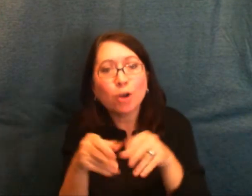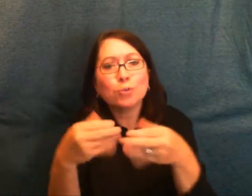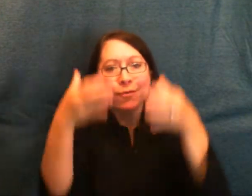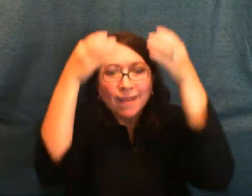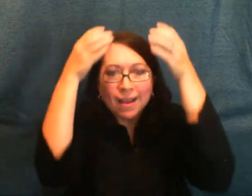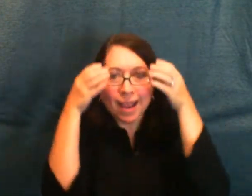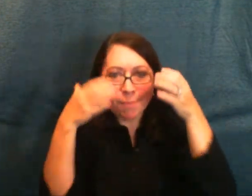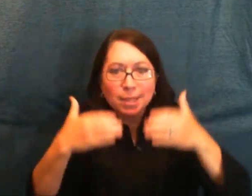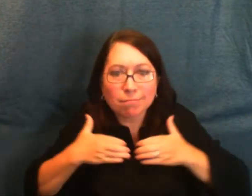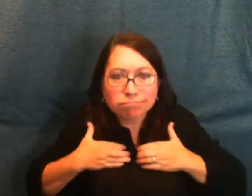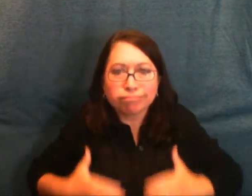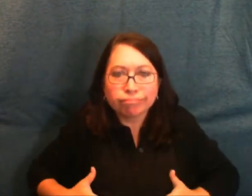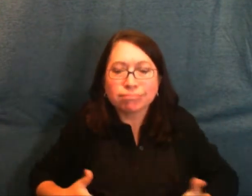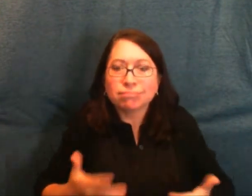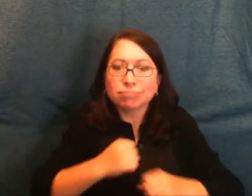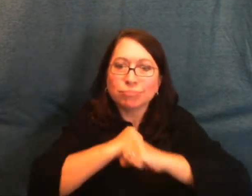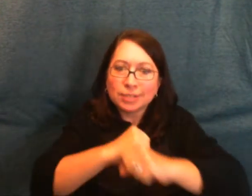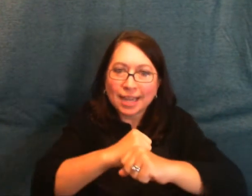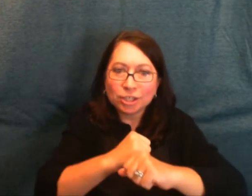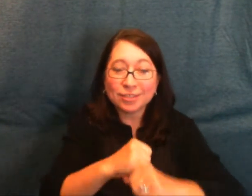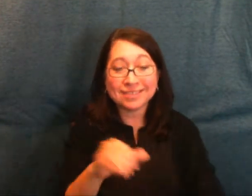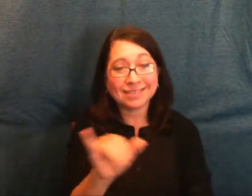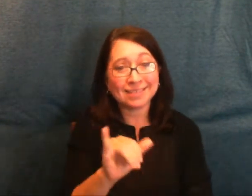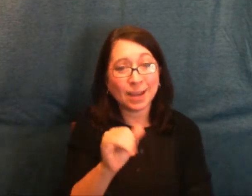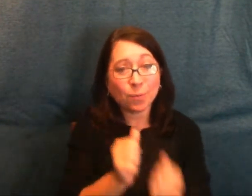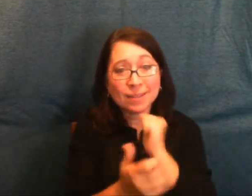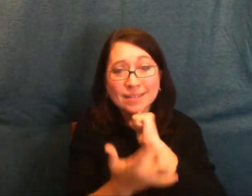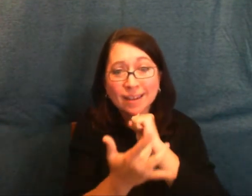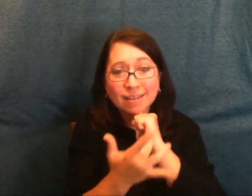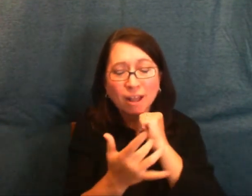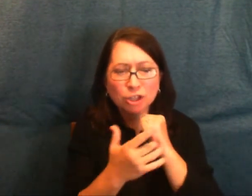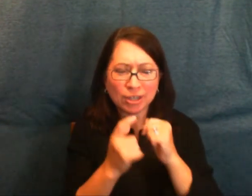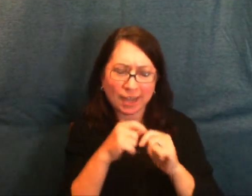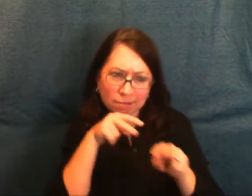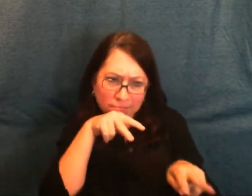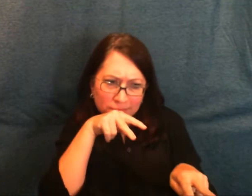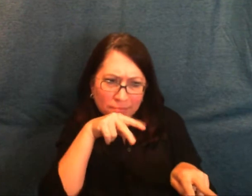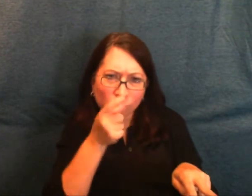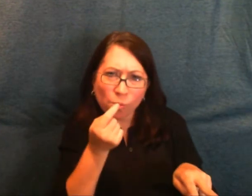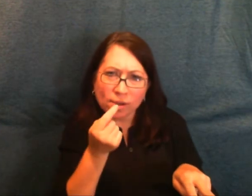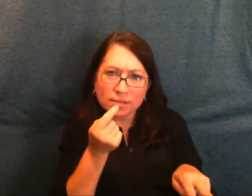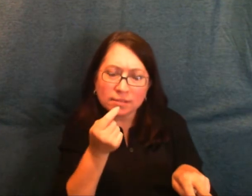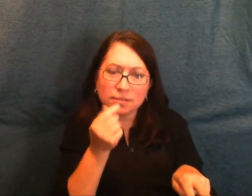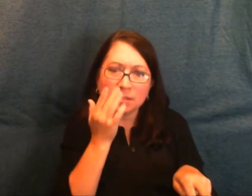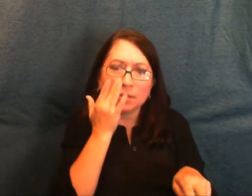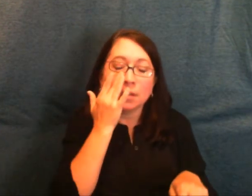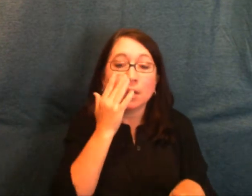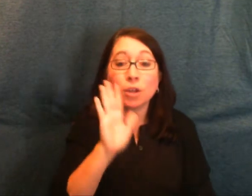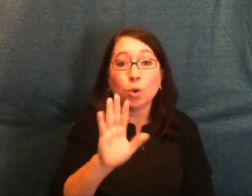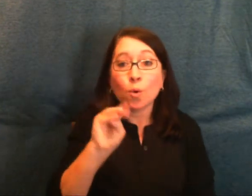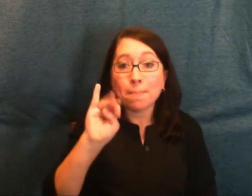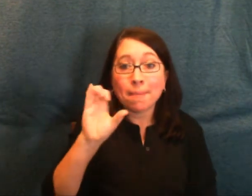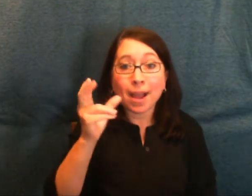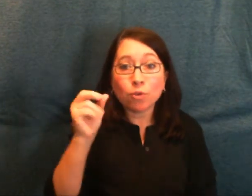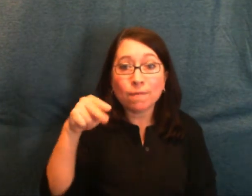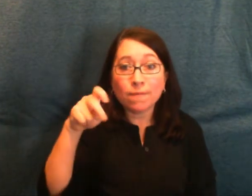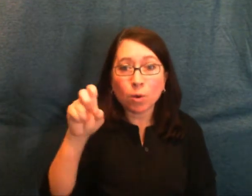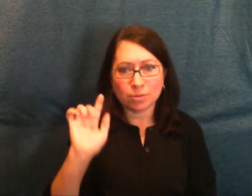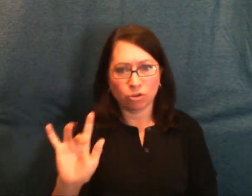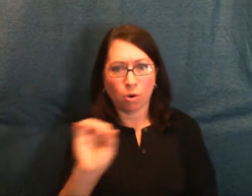without protection. And so that's what we have to do with our technology, is we have to protect them. Turn your microphones off.